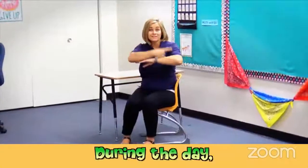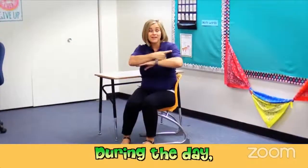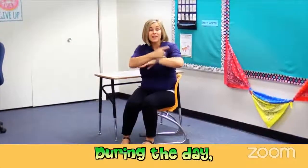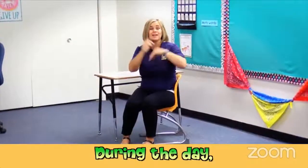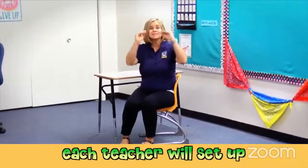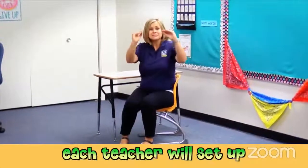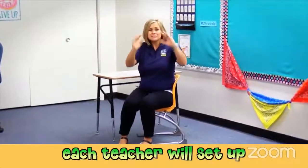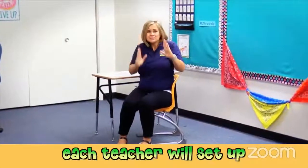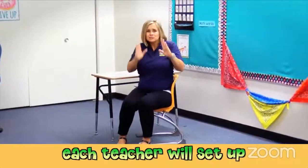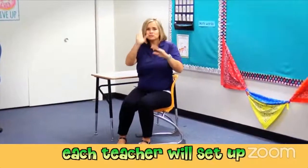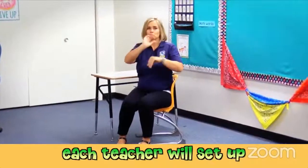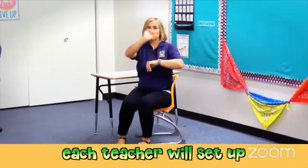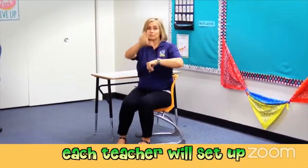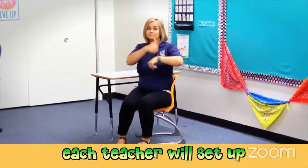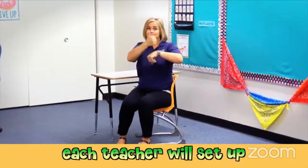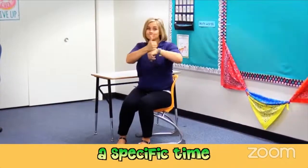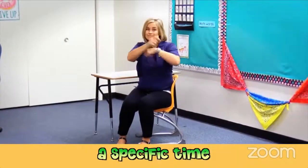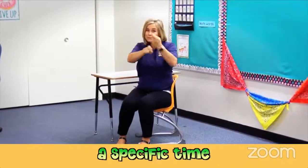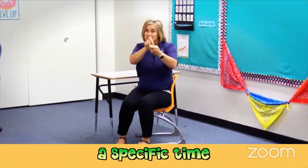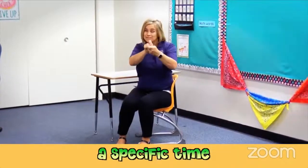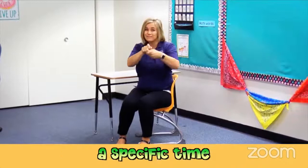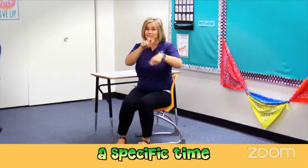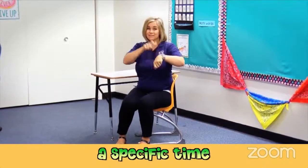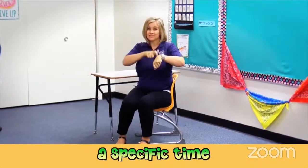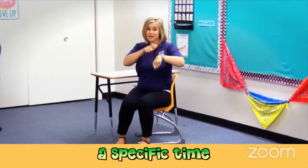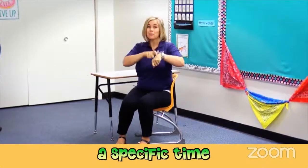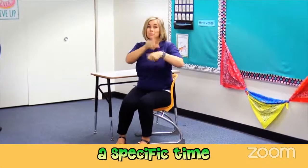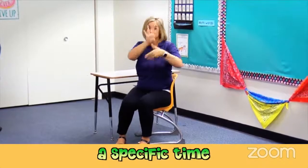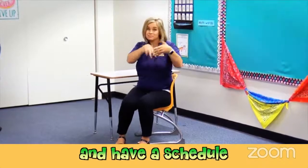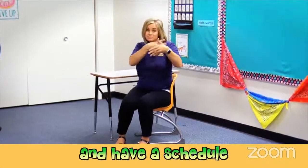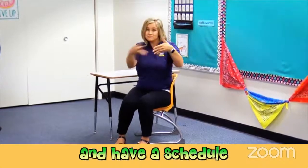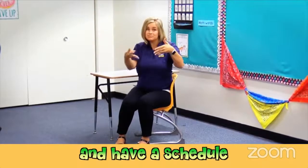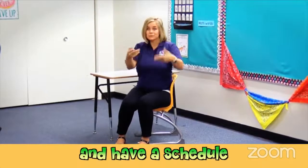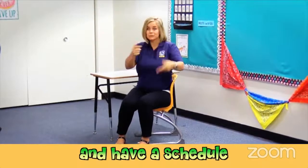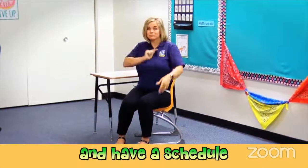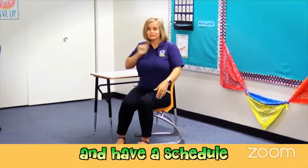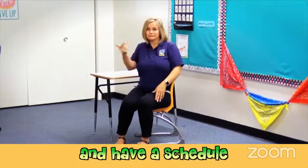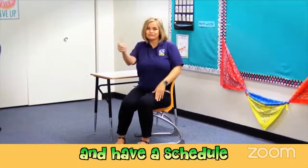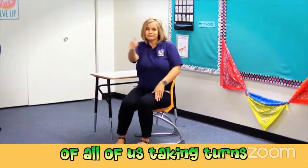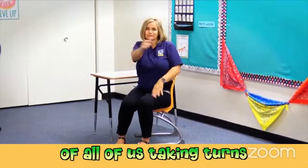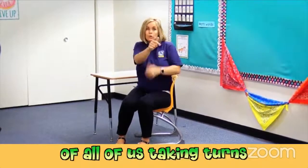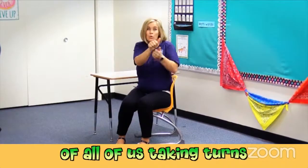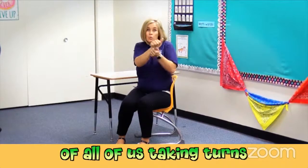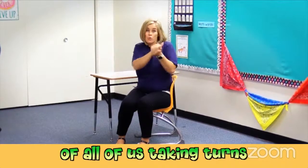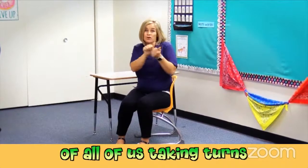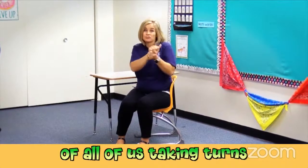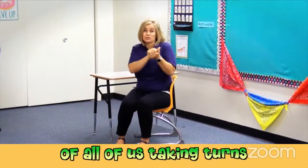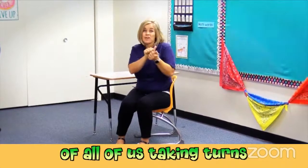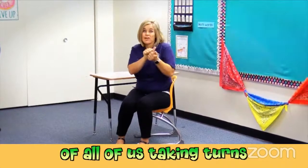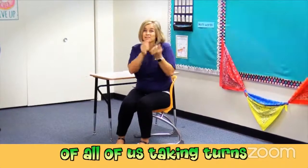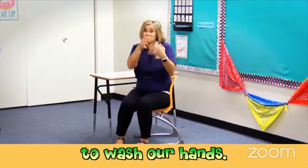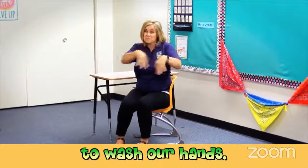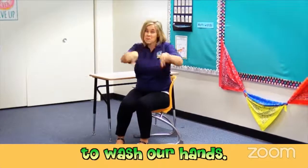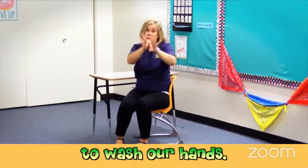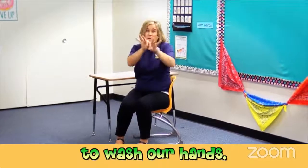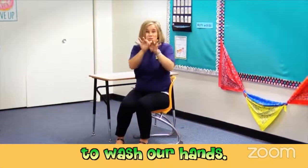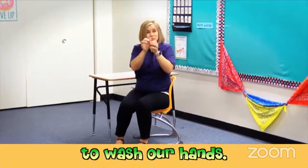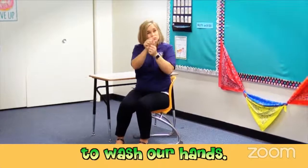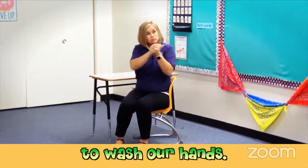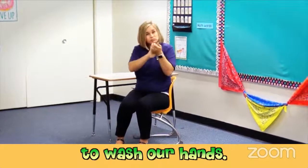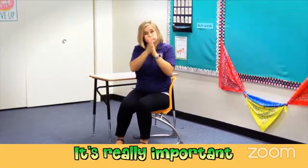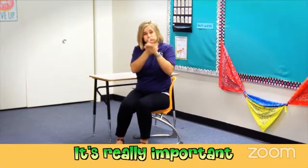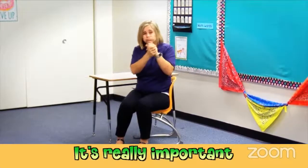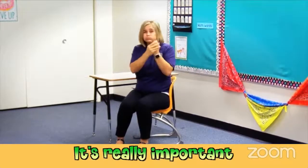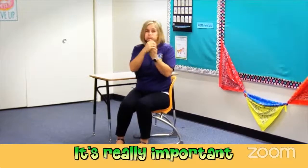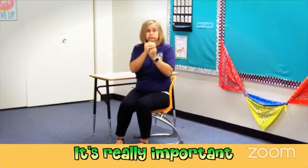During the day, each teacher will set up a specific time and have a schedule of all of us taking turns to wash our